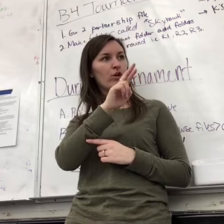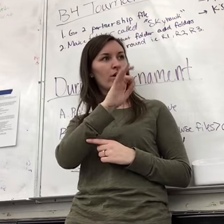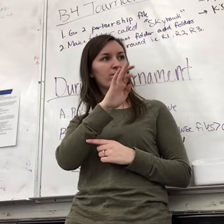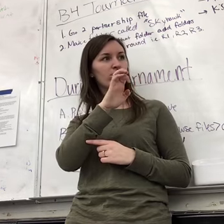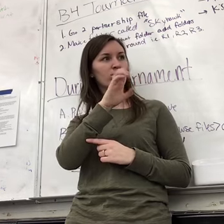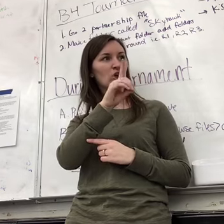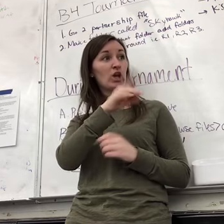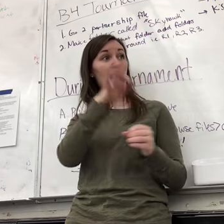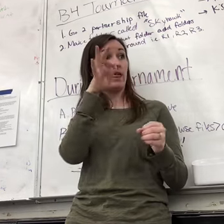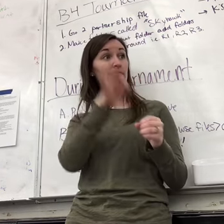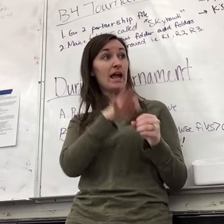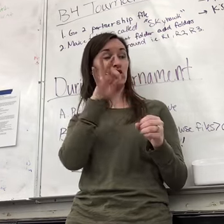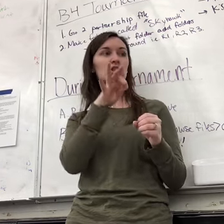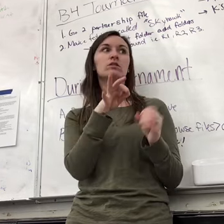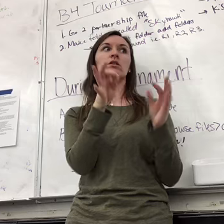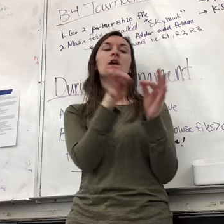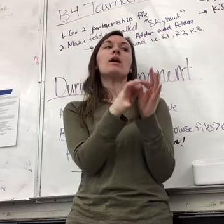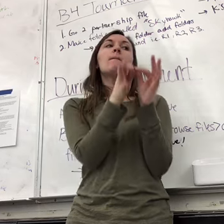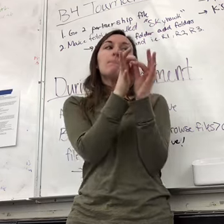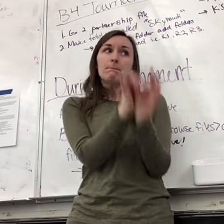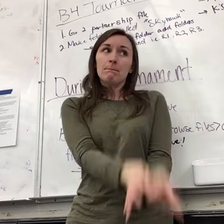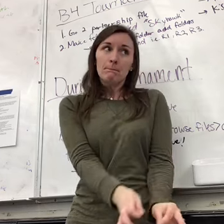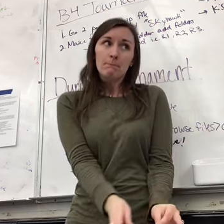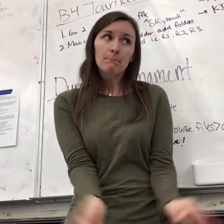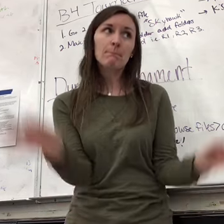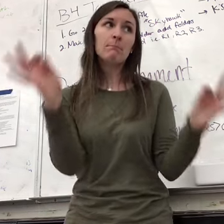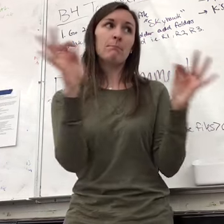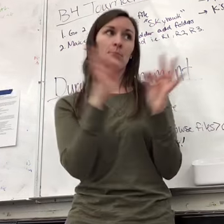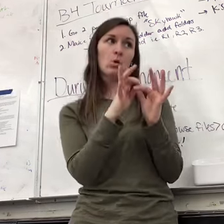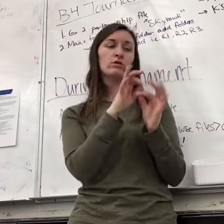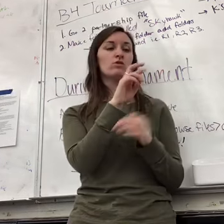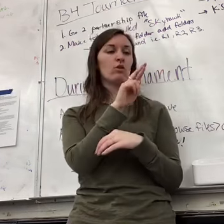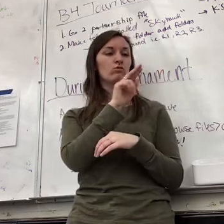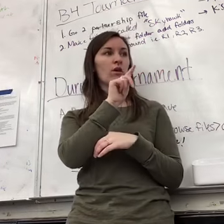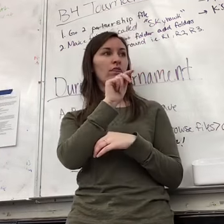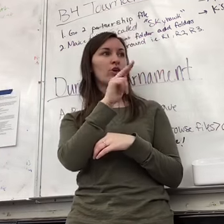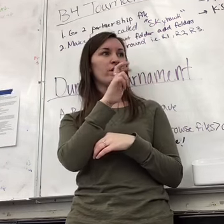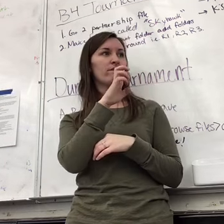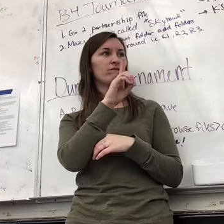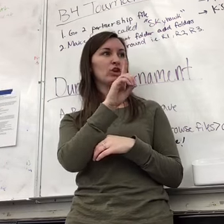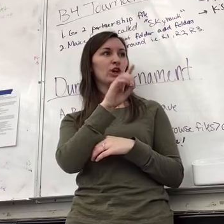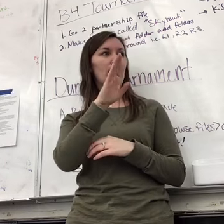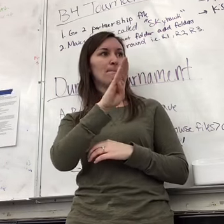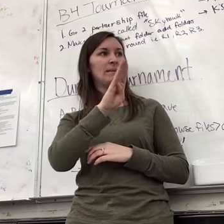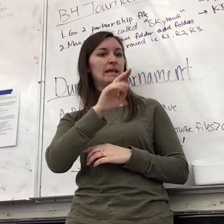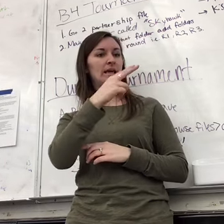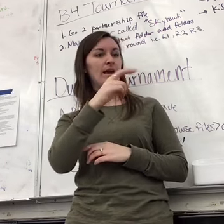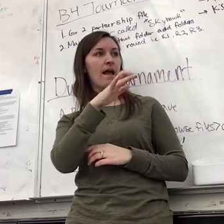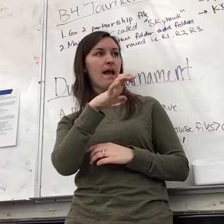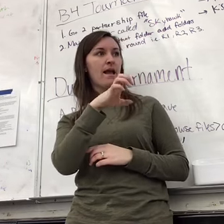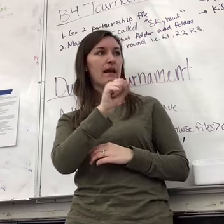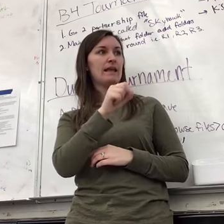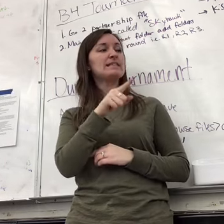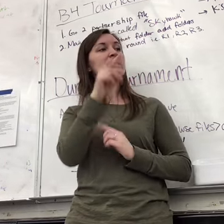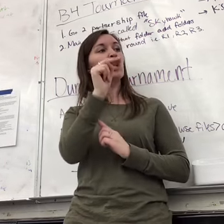Rutherford's election. This is where Rutherford B. Hayes goes to become the president. He is a Northern Republican.